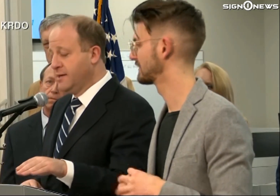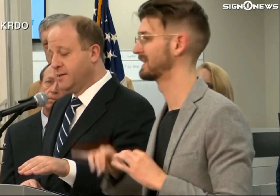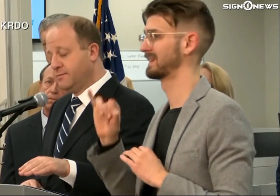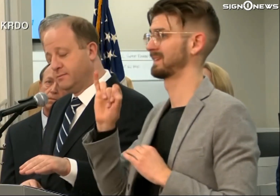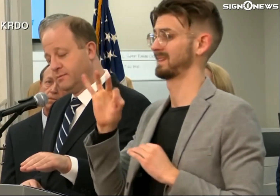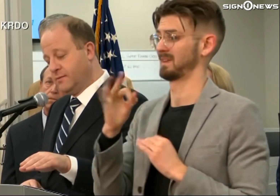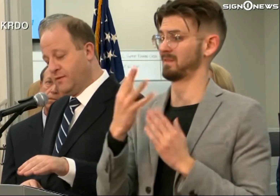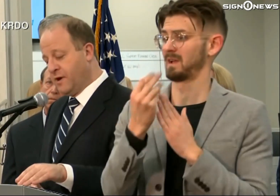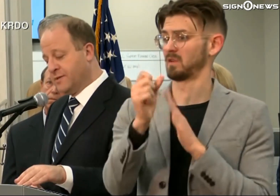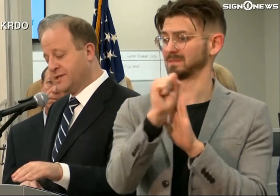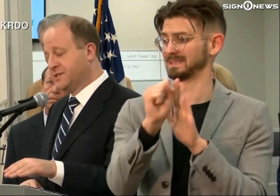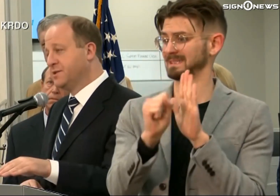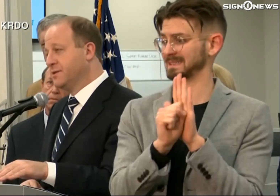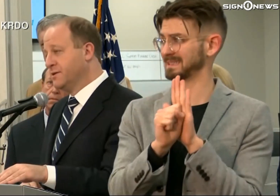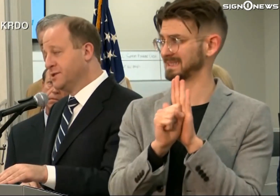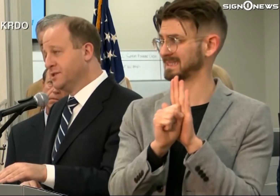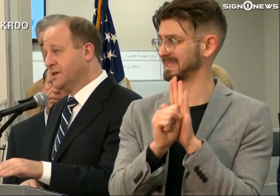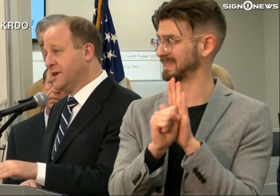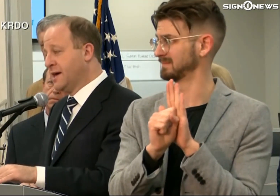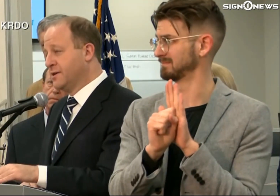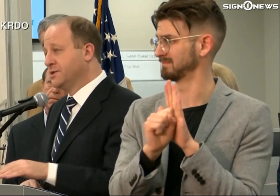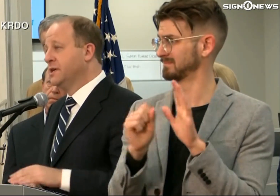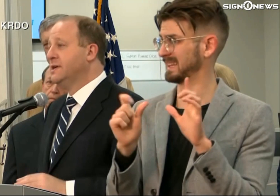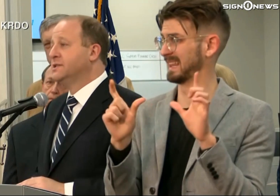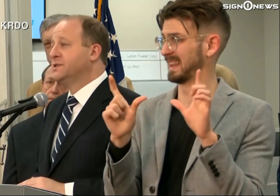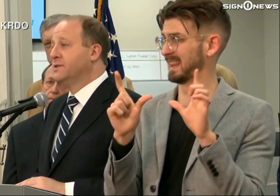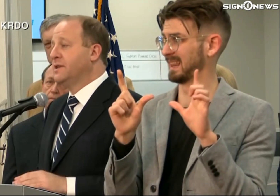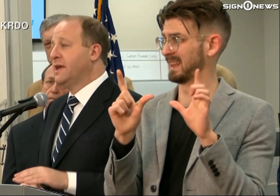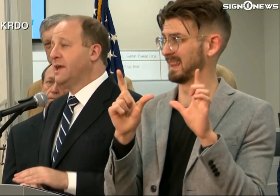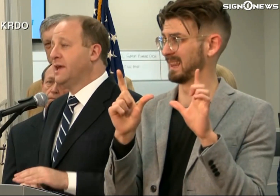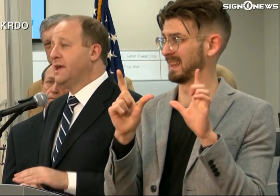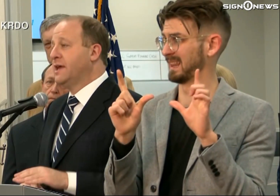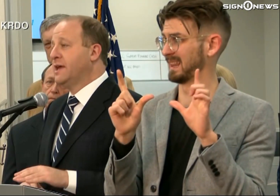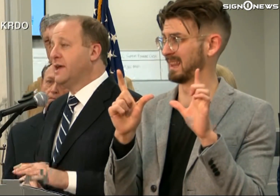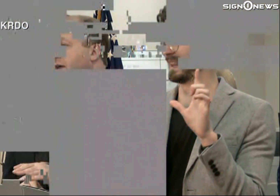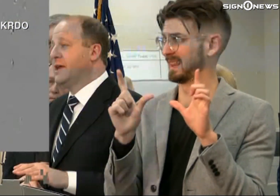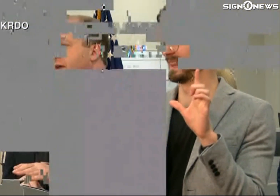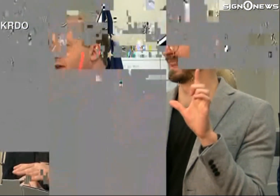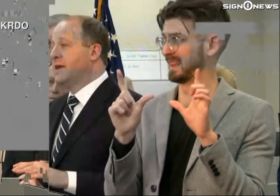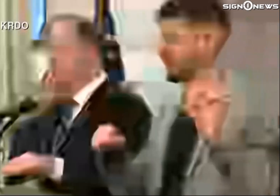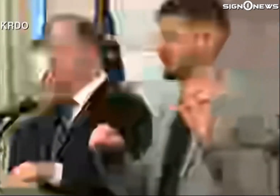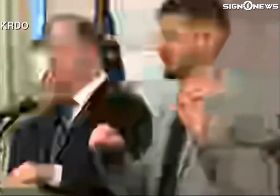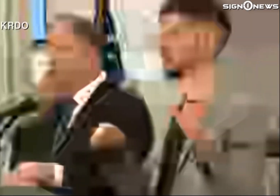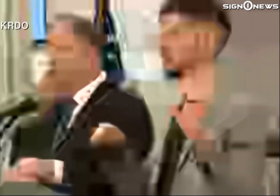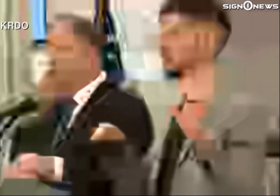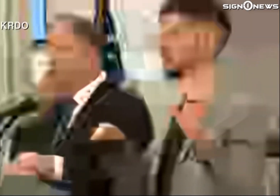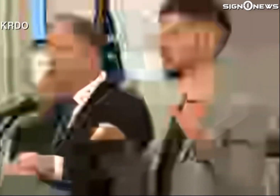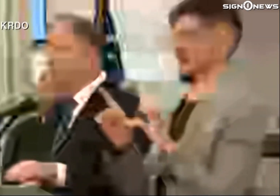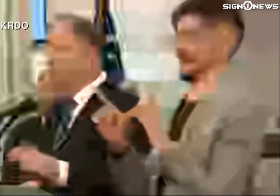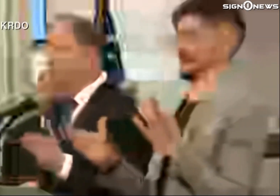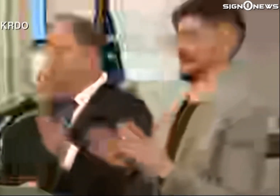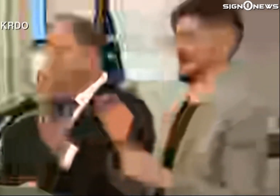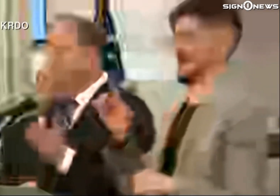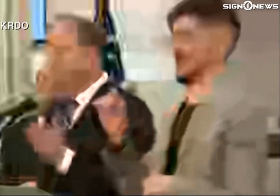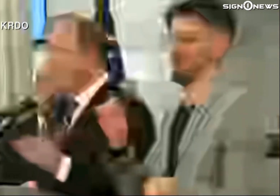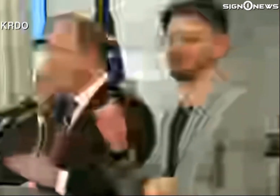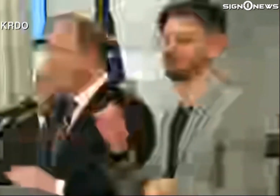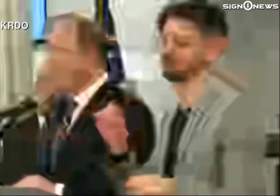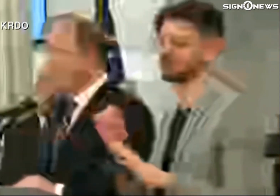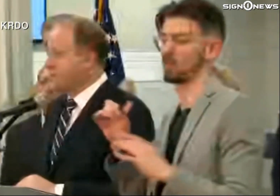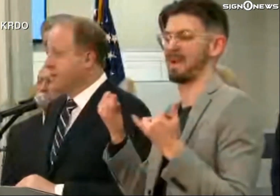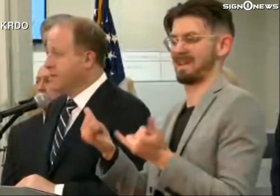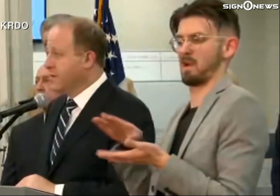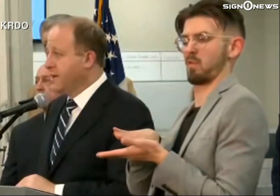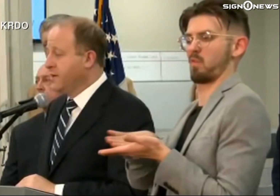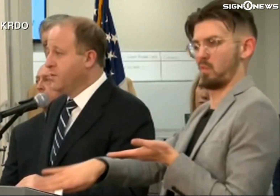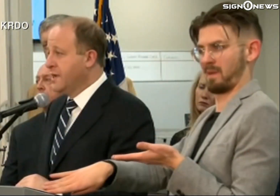state, pharmacists, nurses, doctors, so that they can get reciprocal recognition to be able to